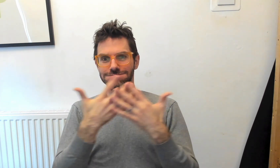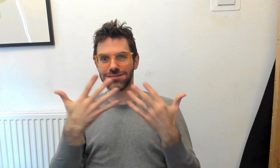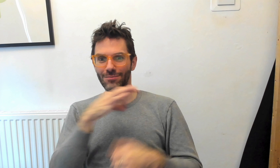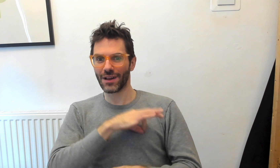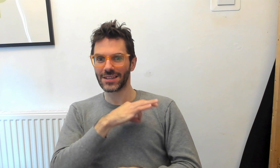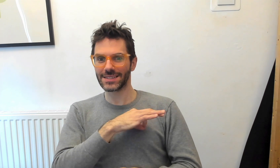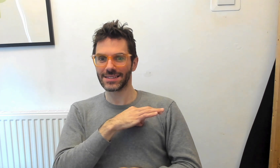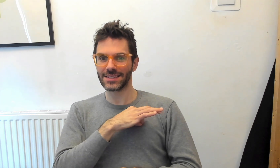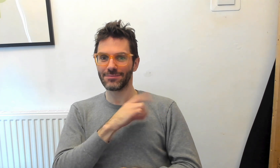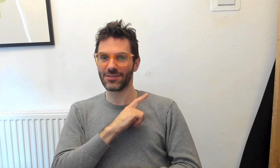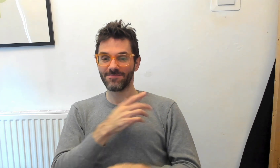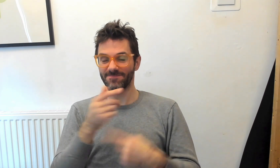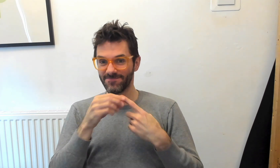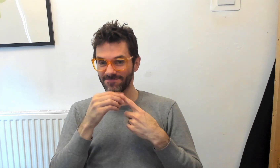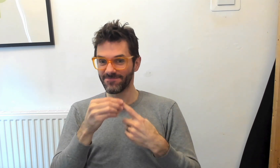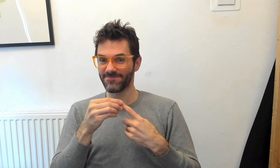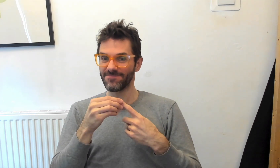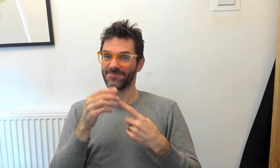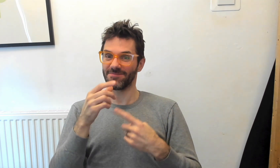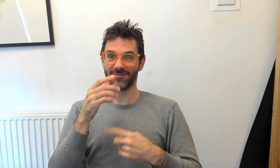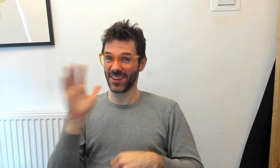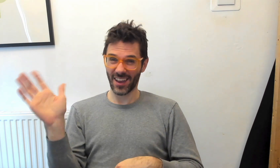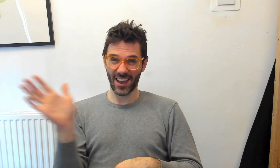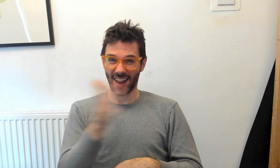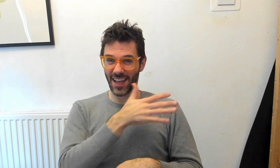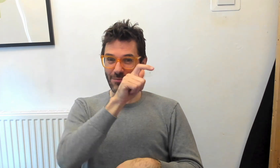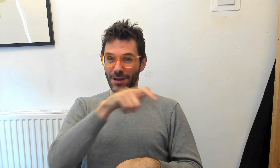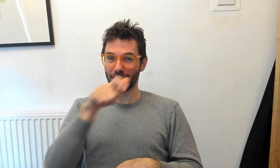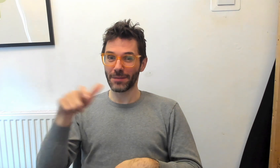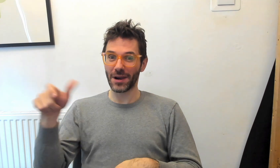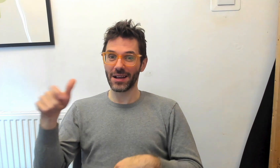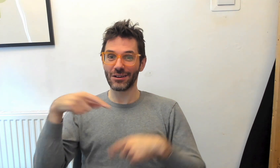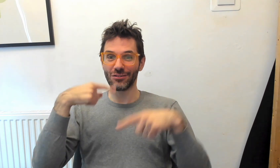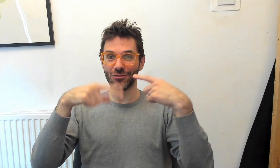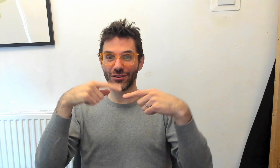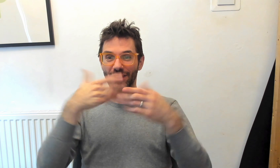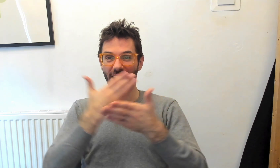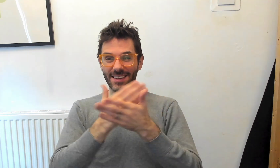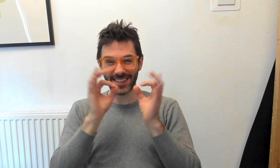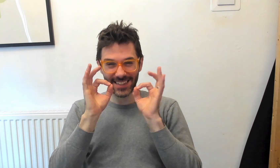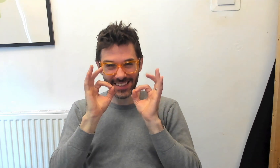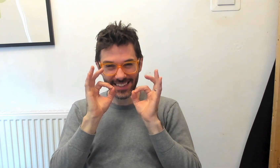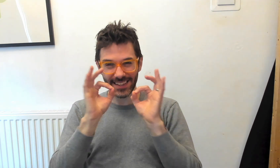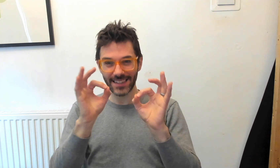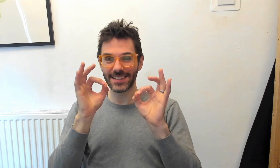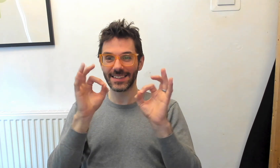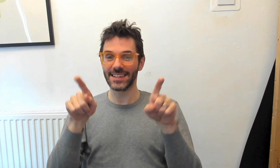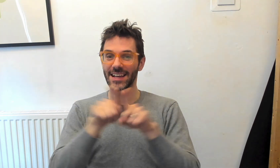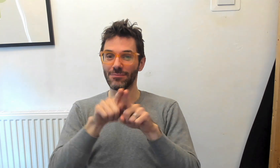many benefits. It means everyone can run on exactly the same